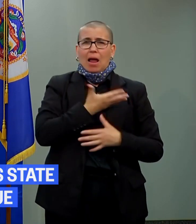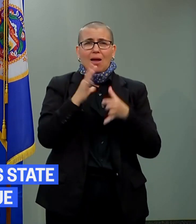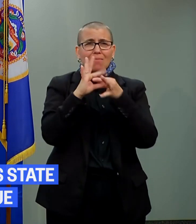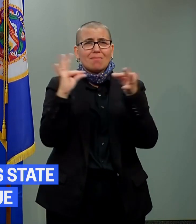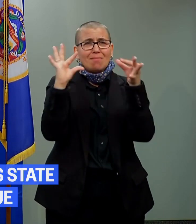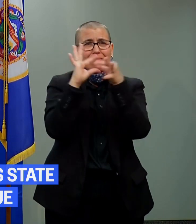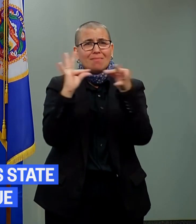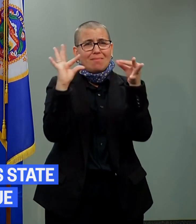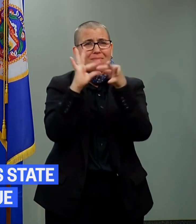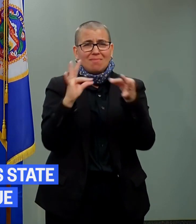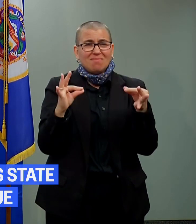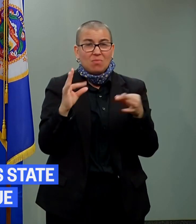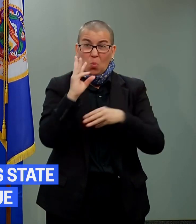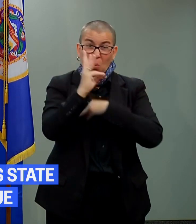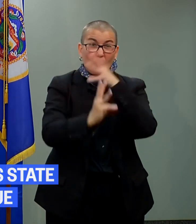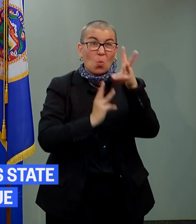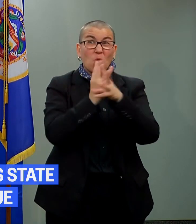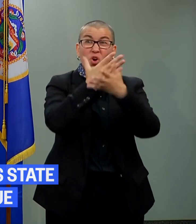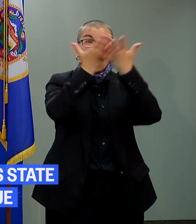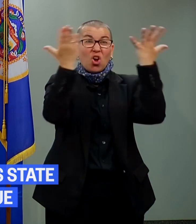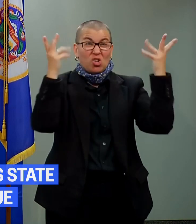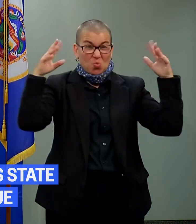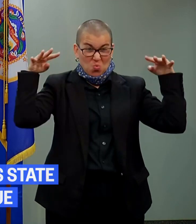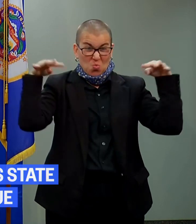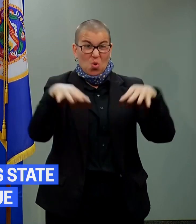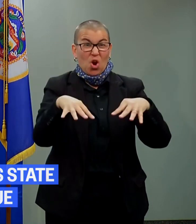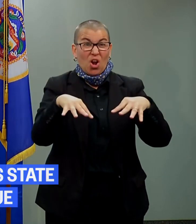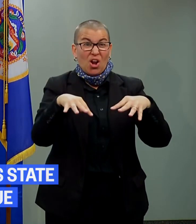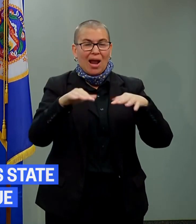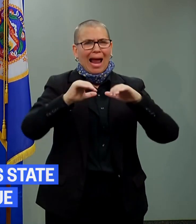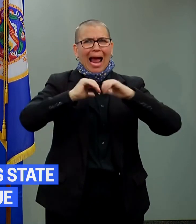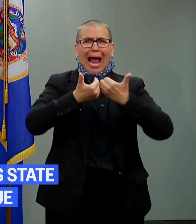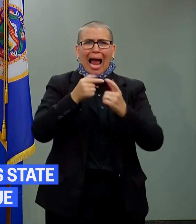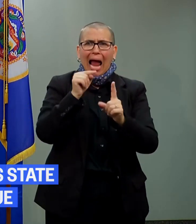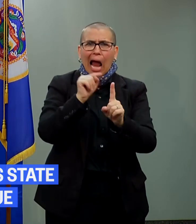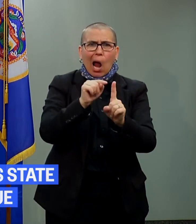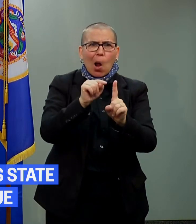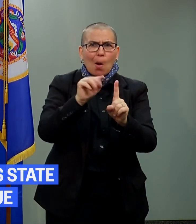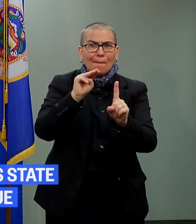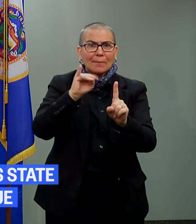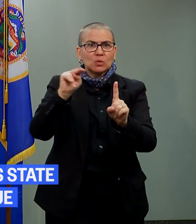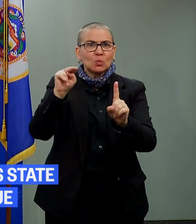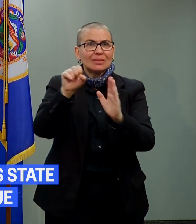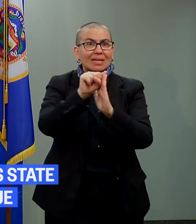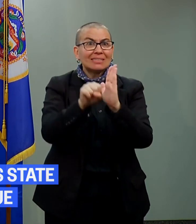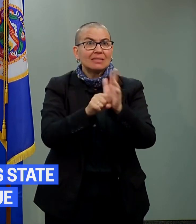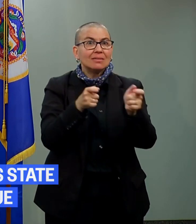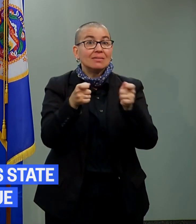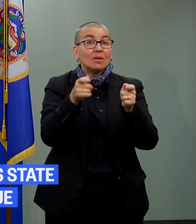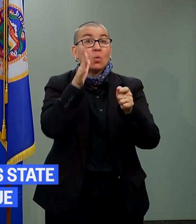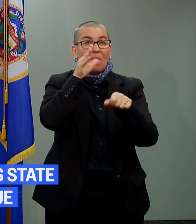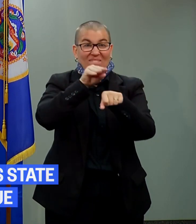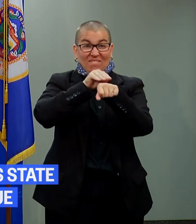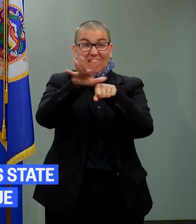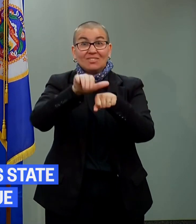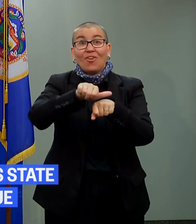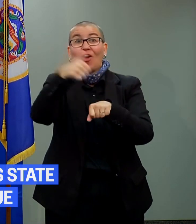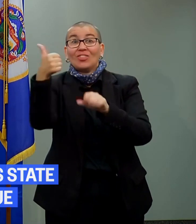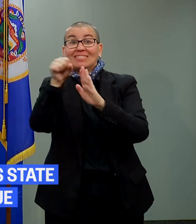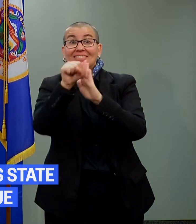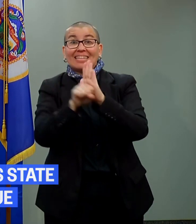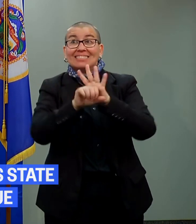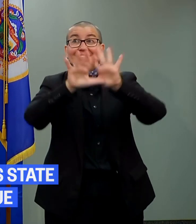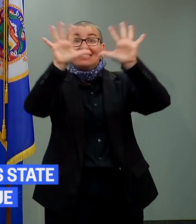world is watching. How Minnesota handles this is going to have an impact across the country. And I think that's what his expressions were. And he